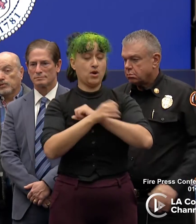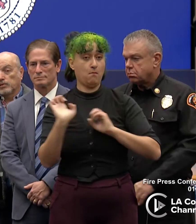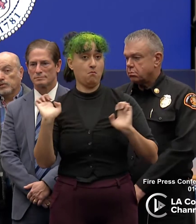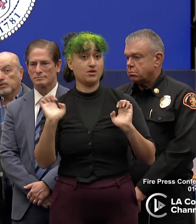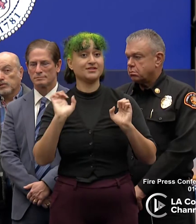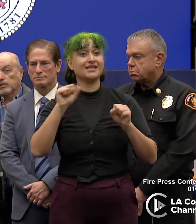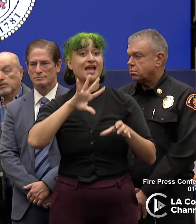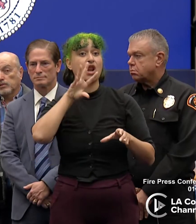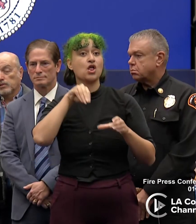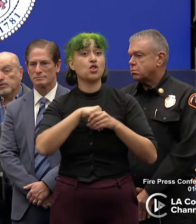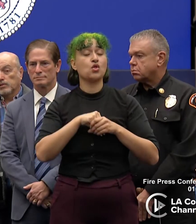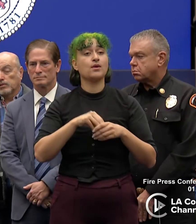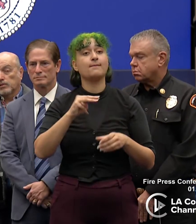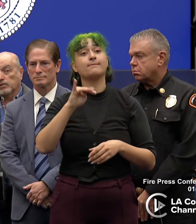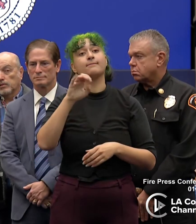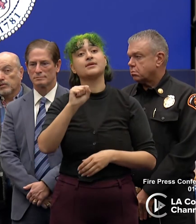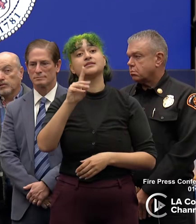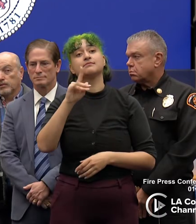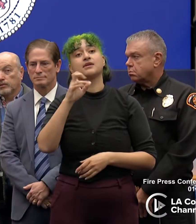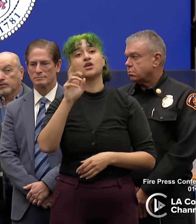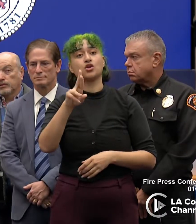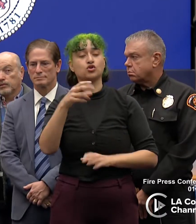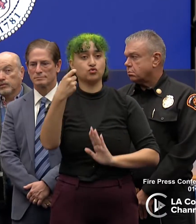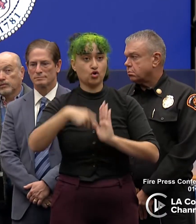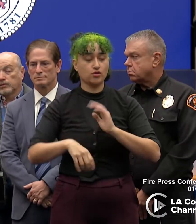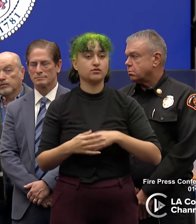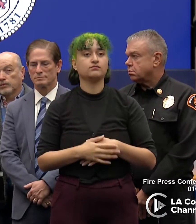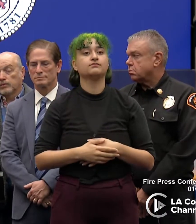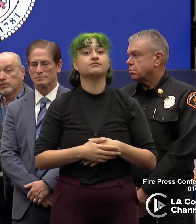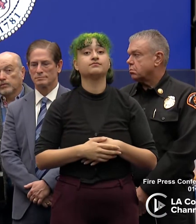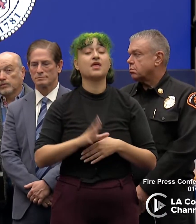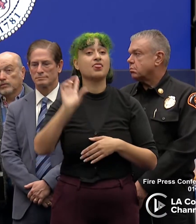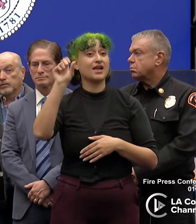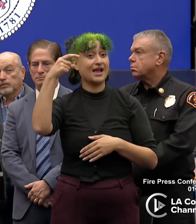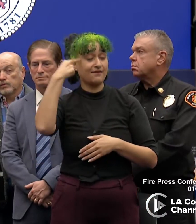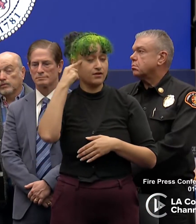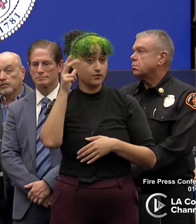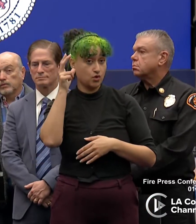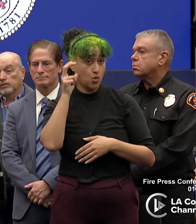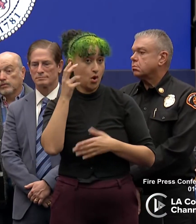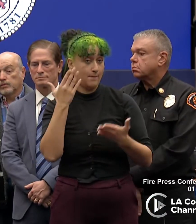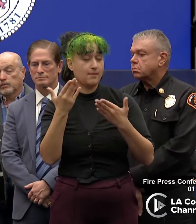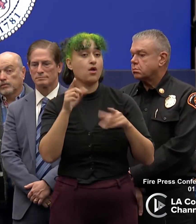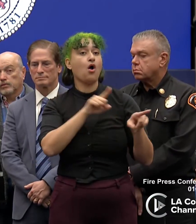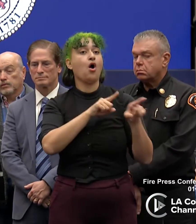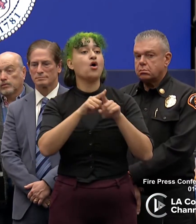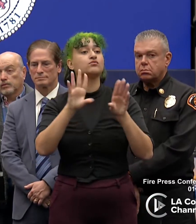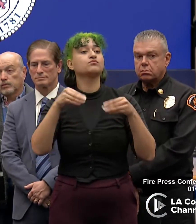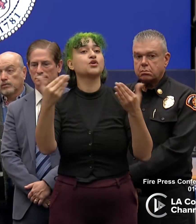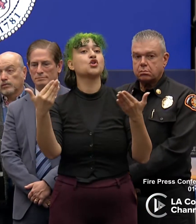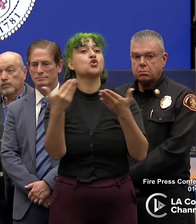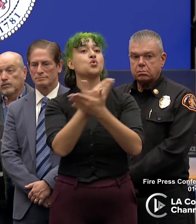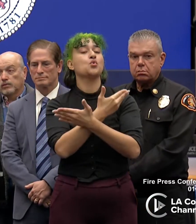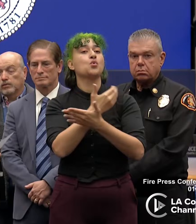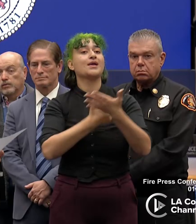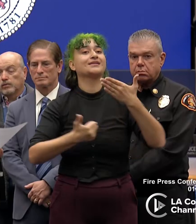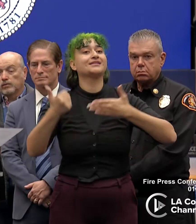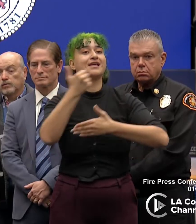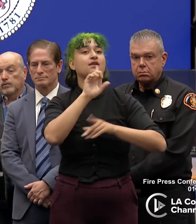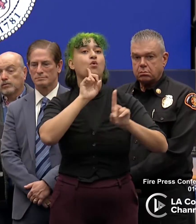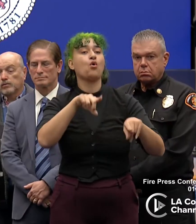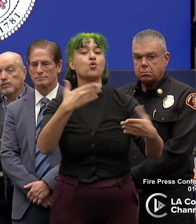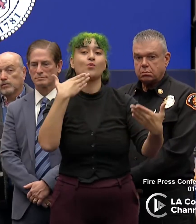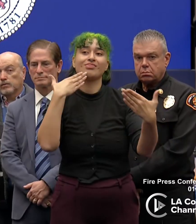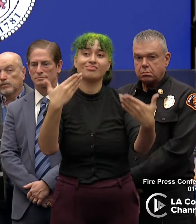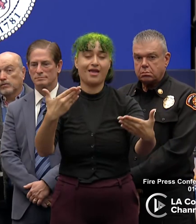could include misdemeanor charges. The governor, as you have heard, has also issued a new executive order, and we